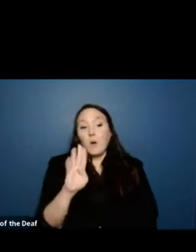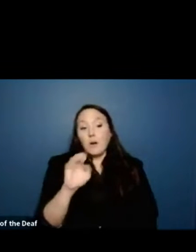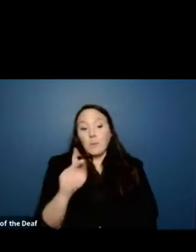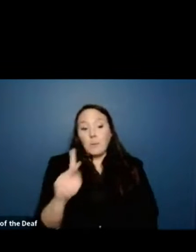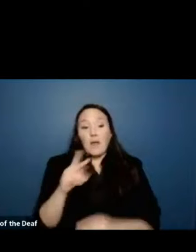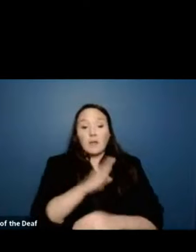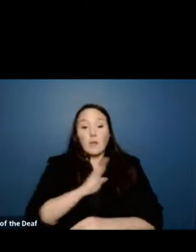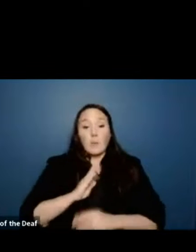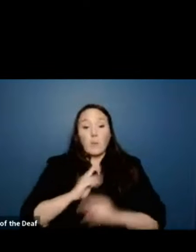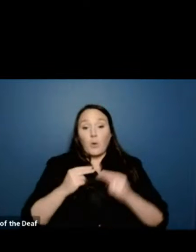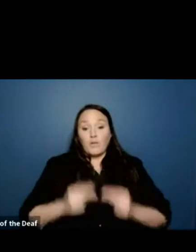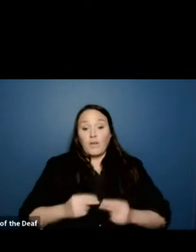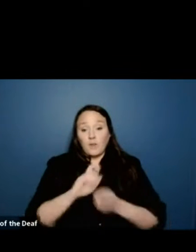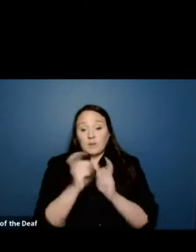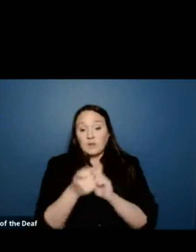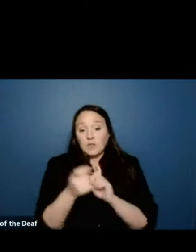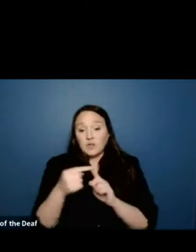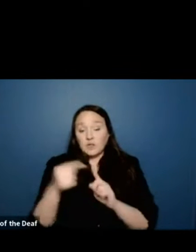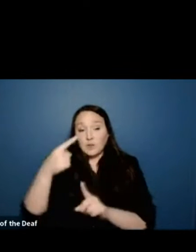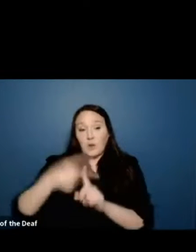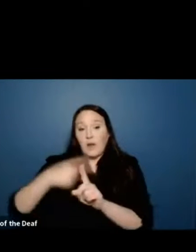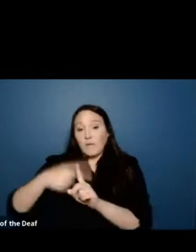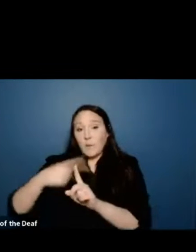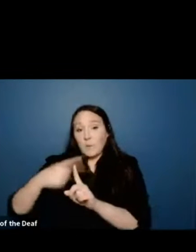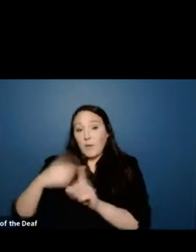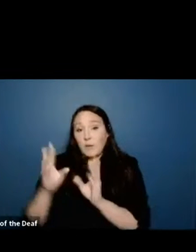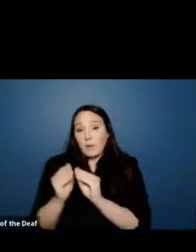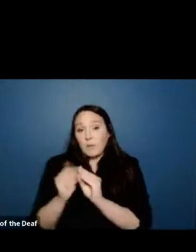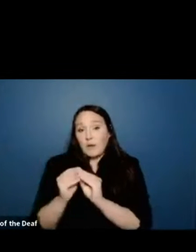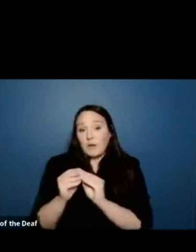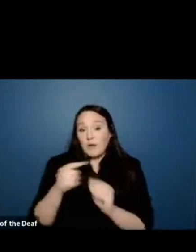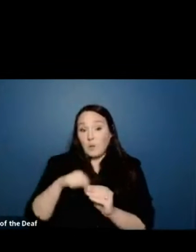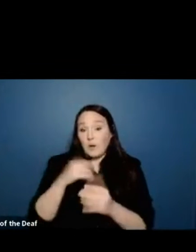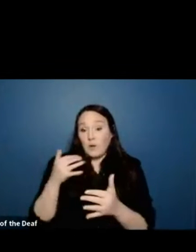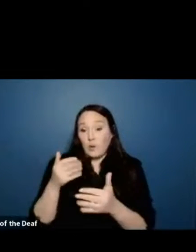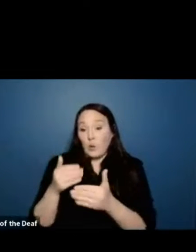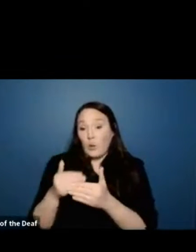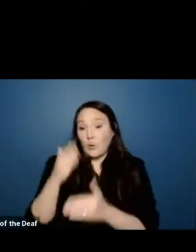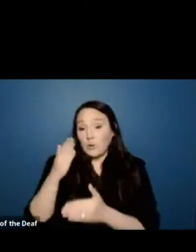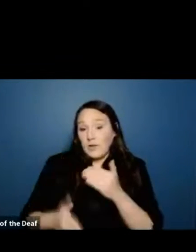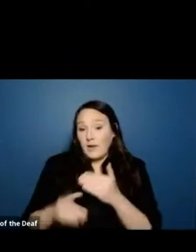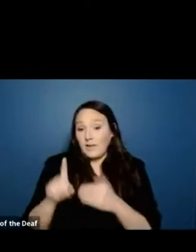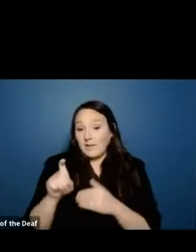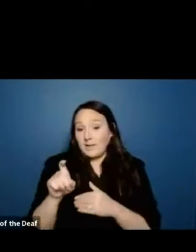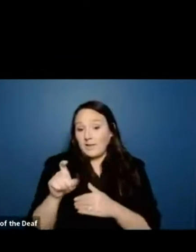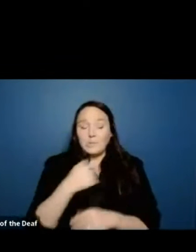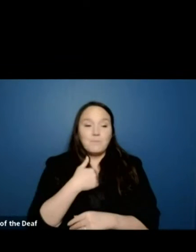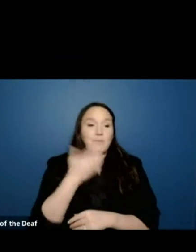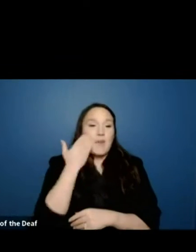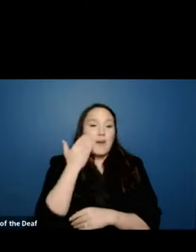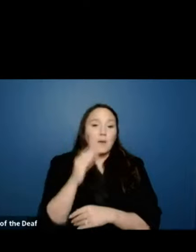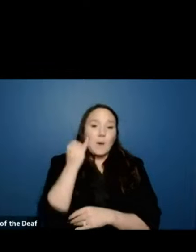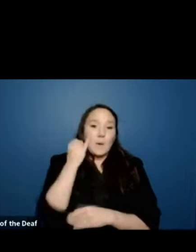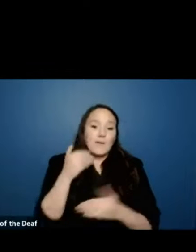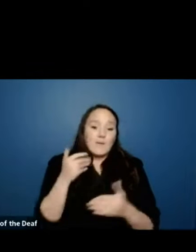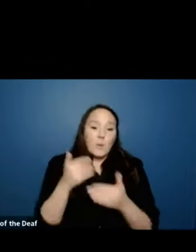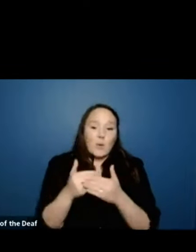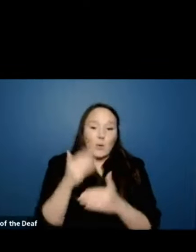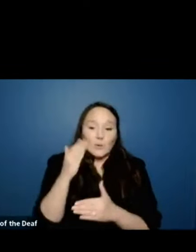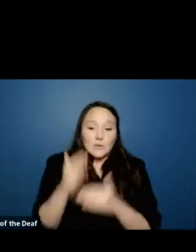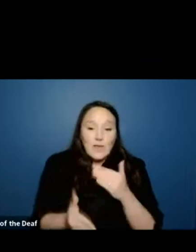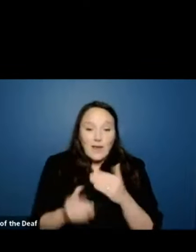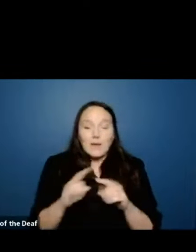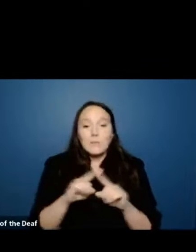going to monthly meetings, are we on the end of the pandemic? I don't know that we're on the end of the pandemic, but I think that that's